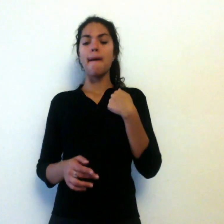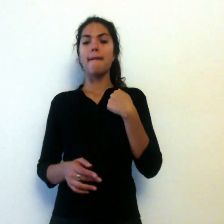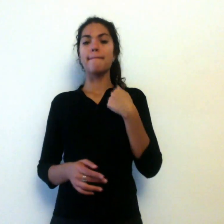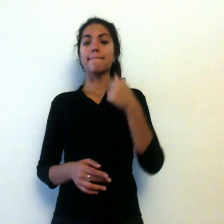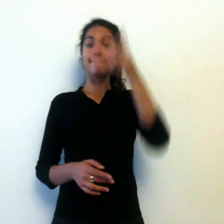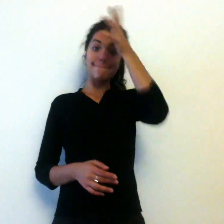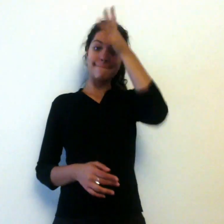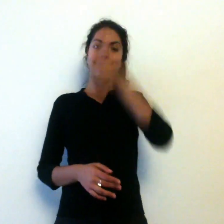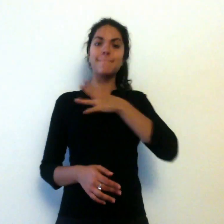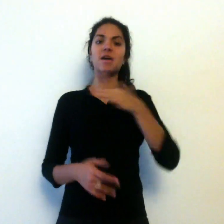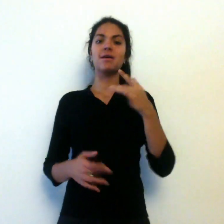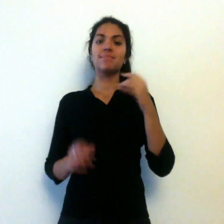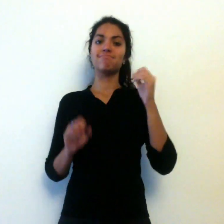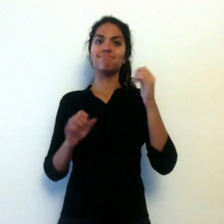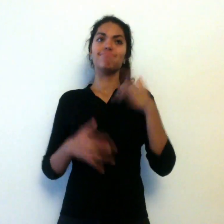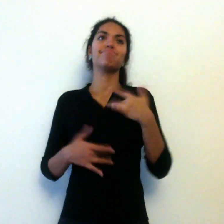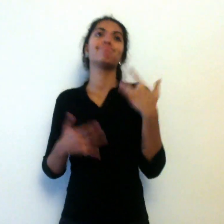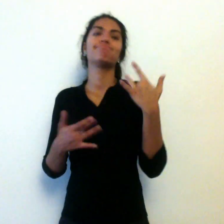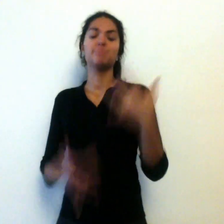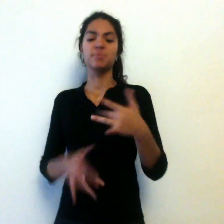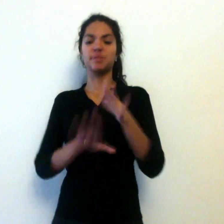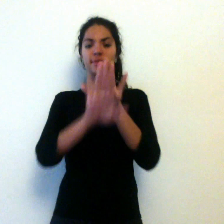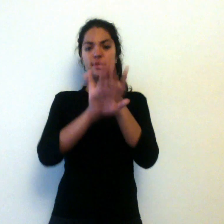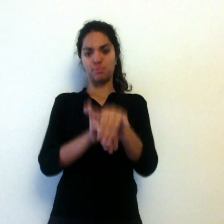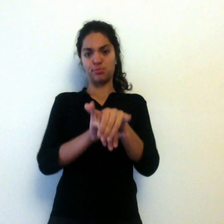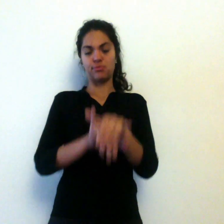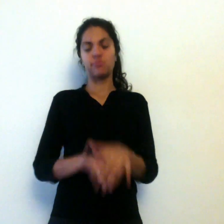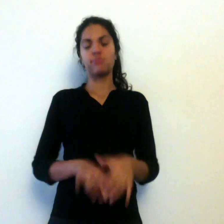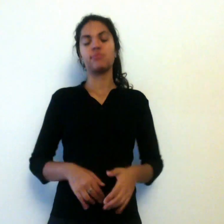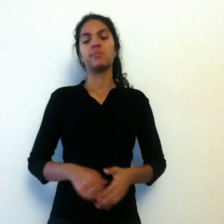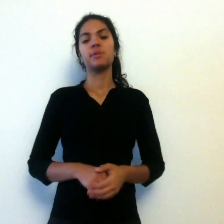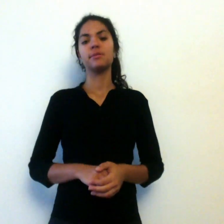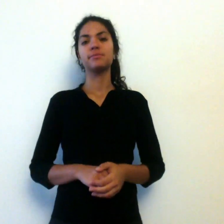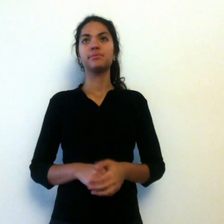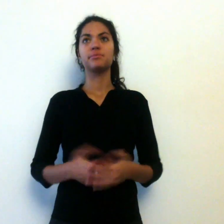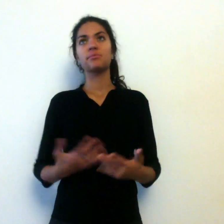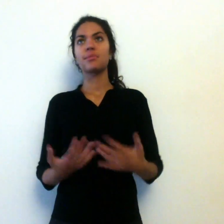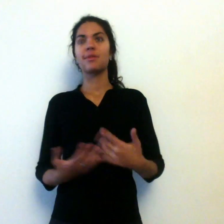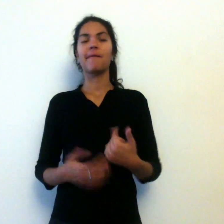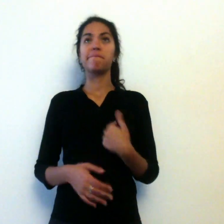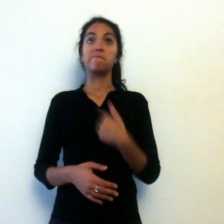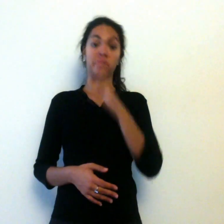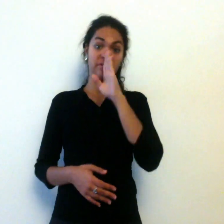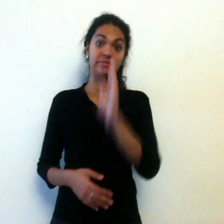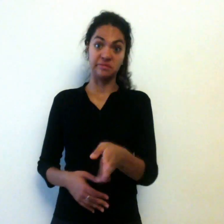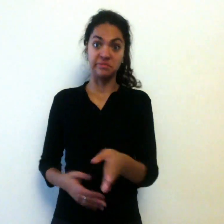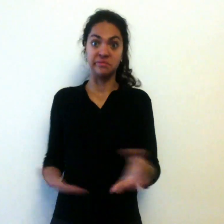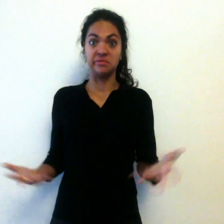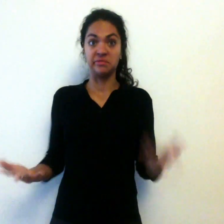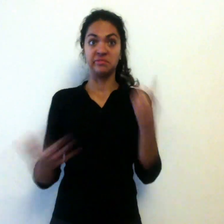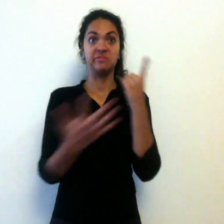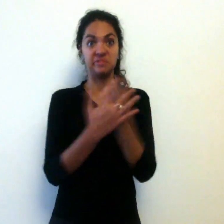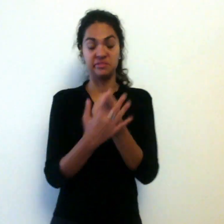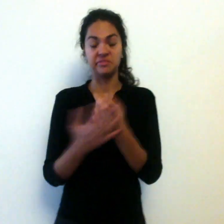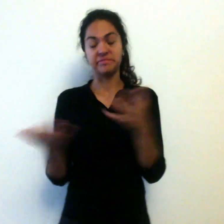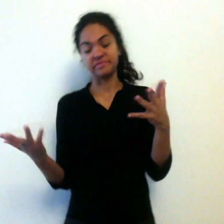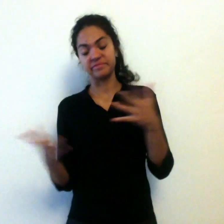if I had the risk of being so frank with you, I think I would be honest enough to say to you, it is